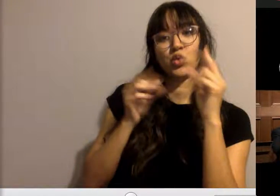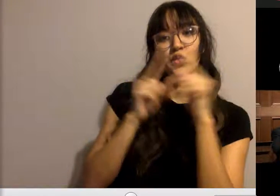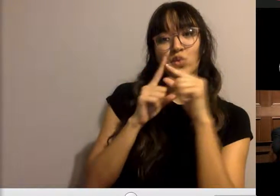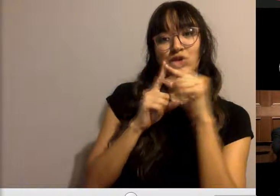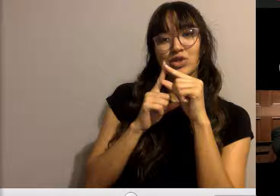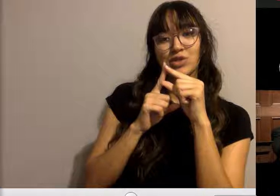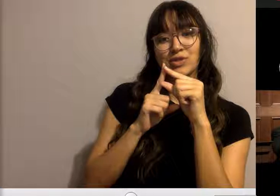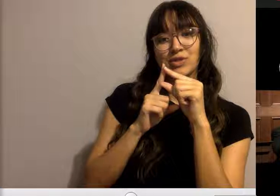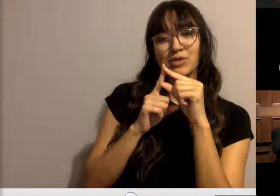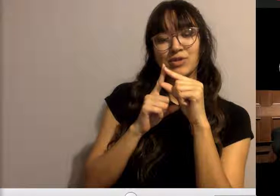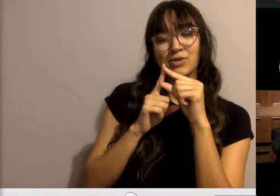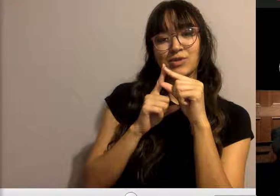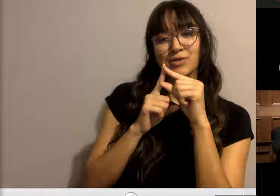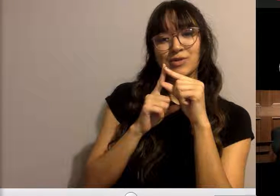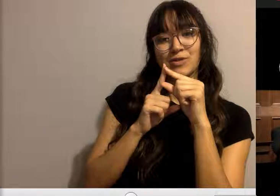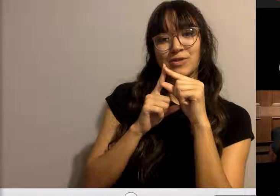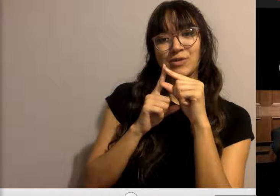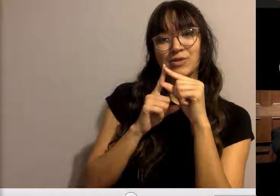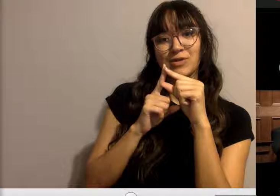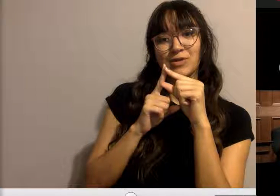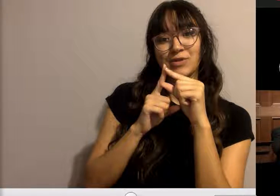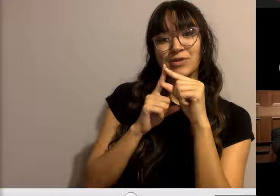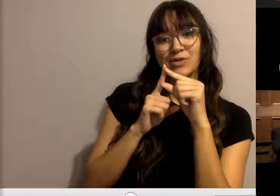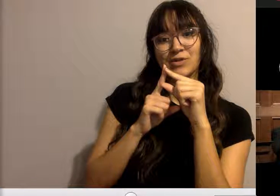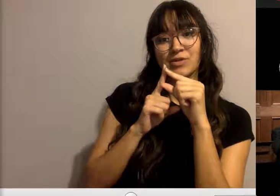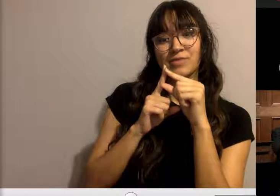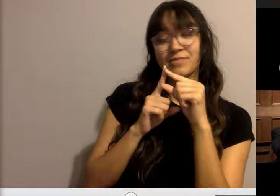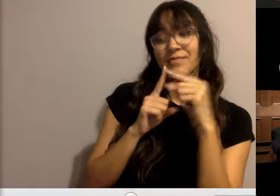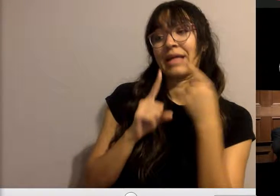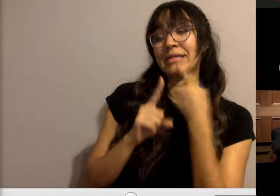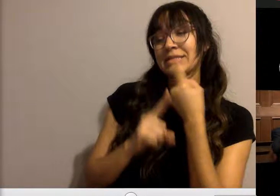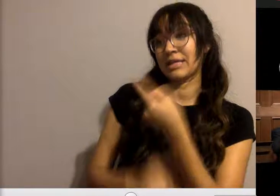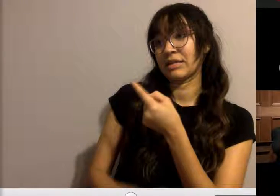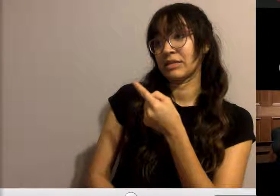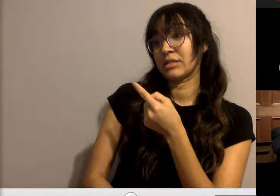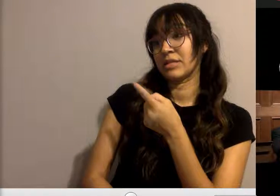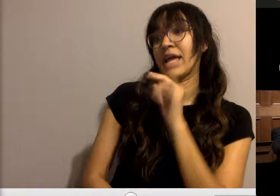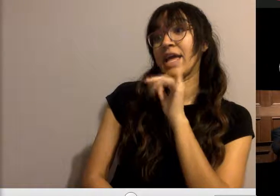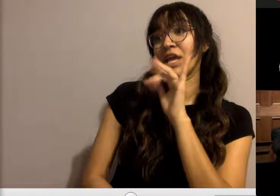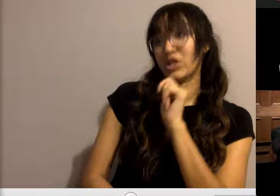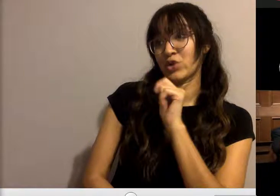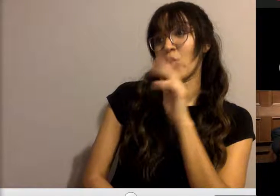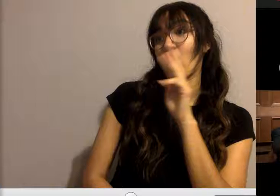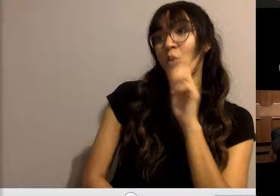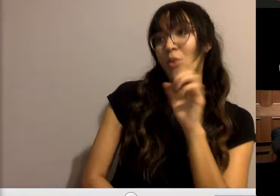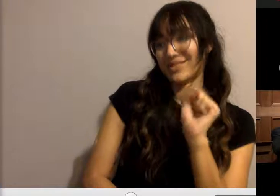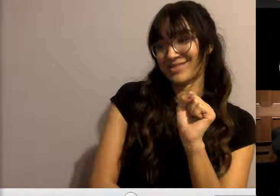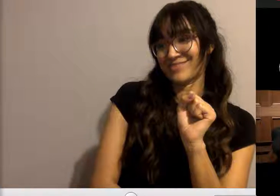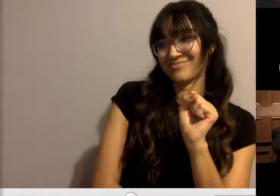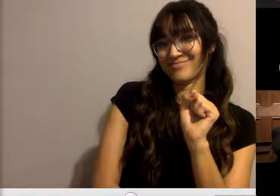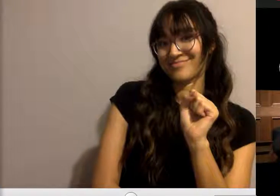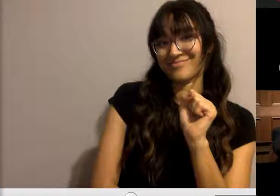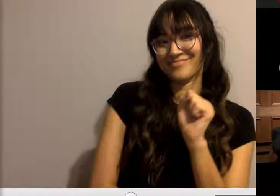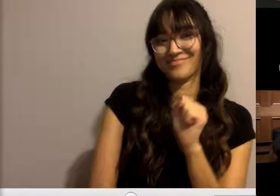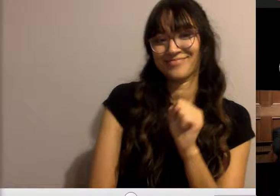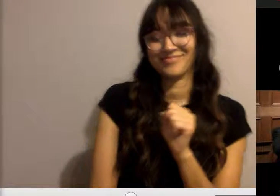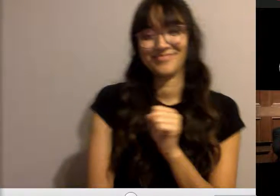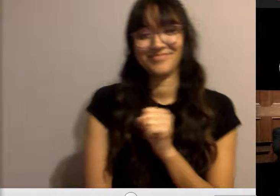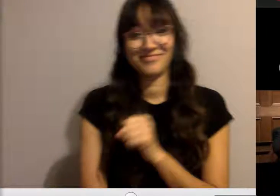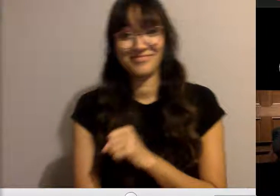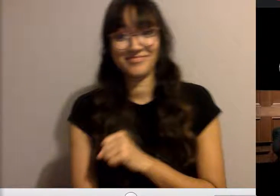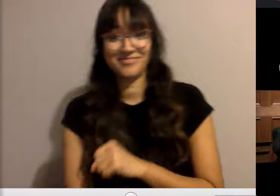No, it's not what you think. I said, it was. And indeed, back when I started writing the book in